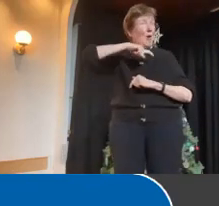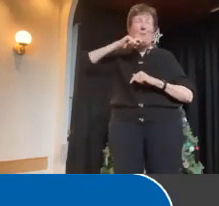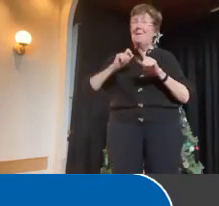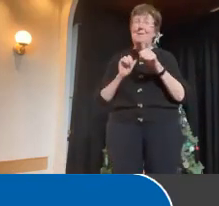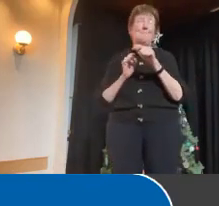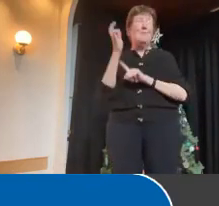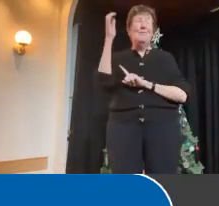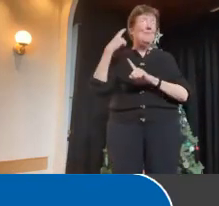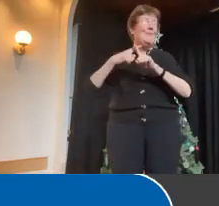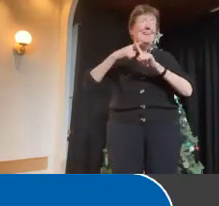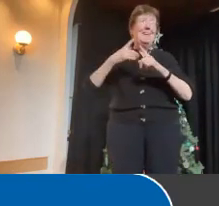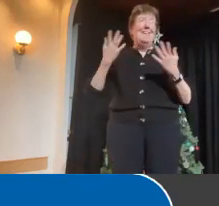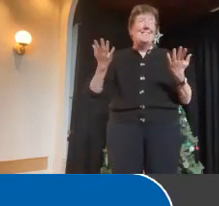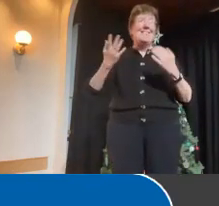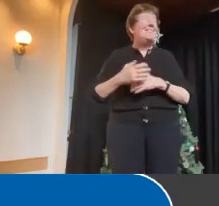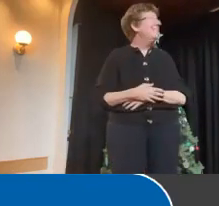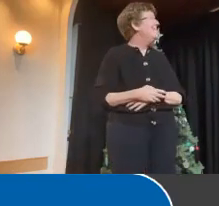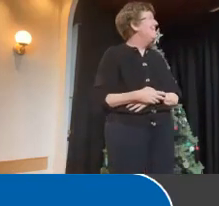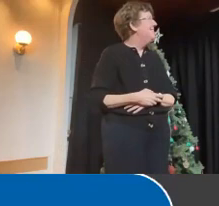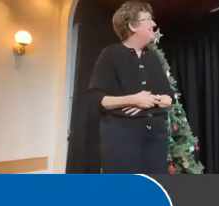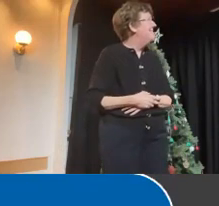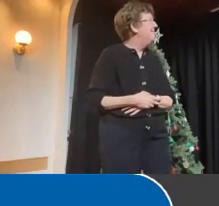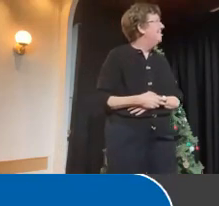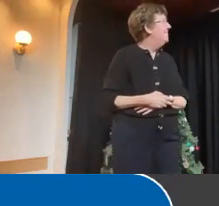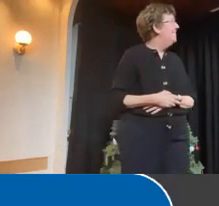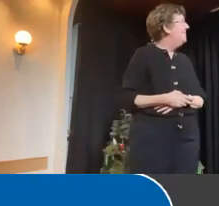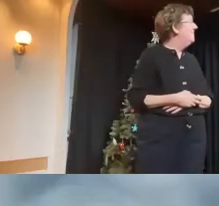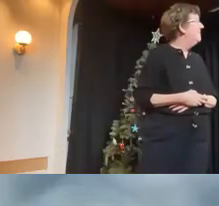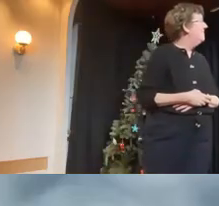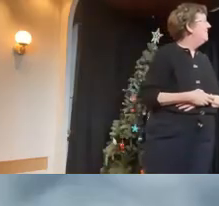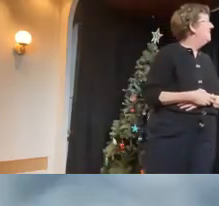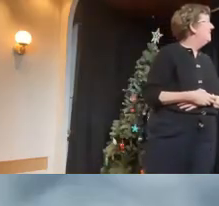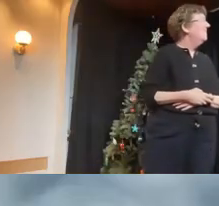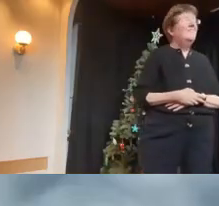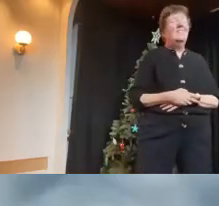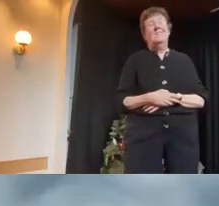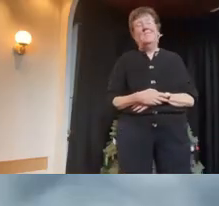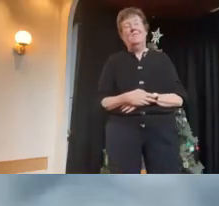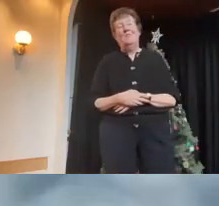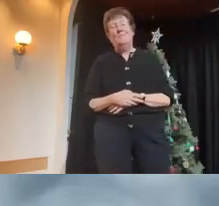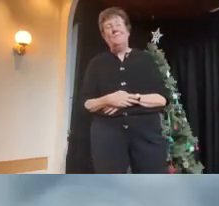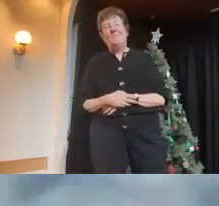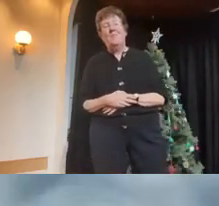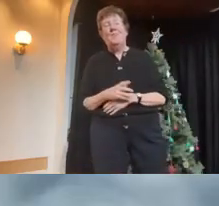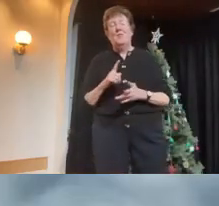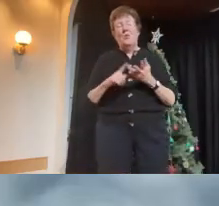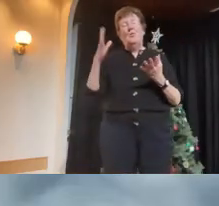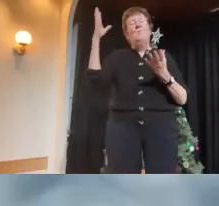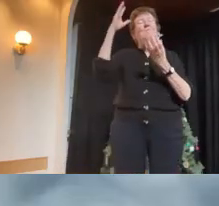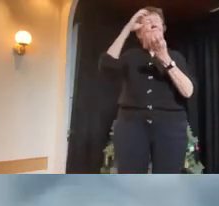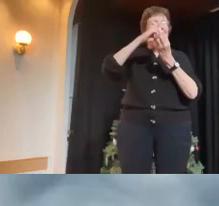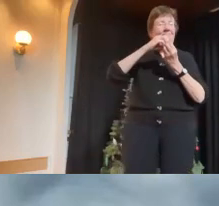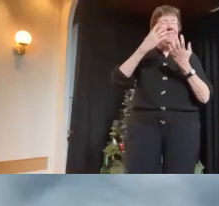would hugely raise the levels. That would be so positive for the levels of BSL that people have.